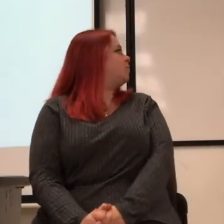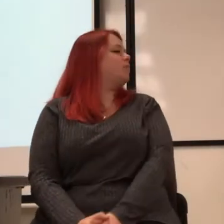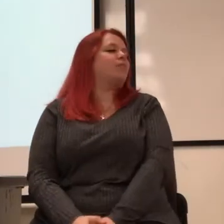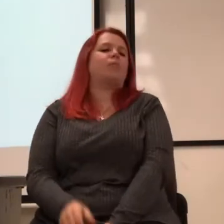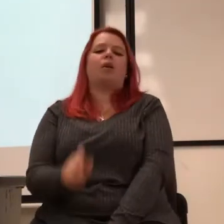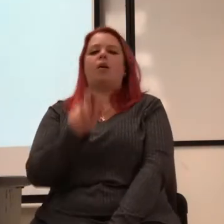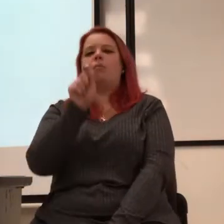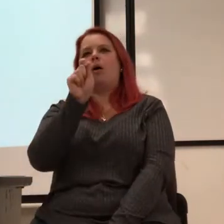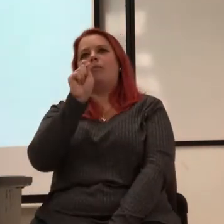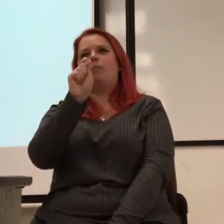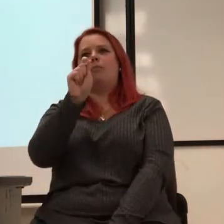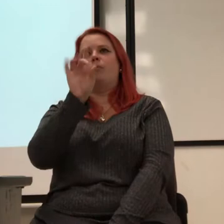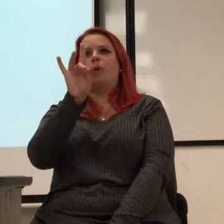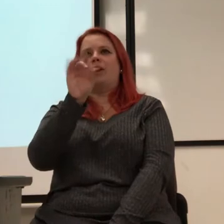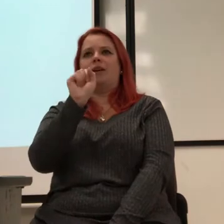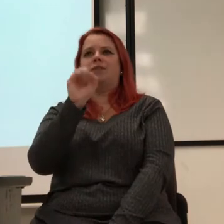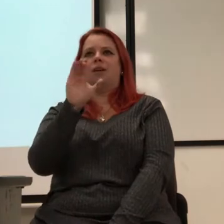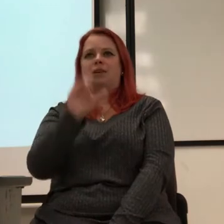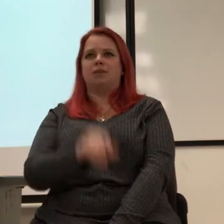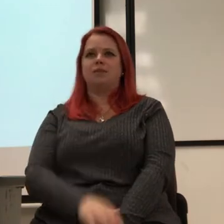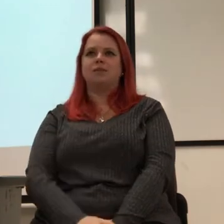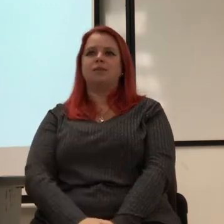0.8 seconds.